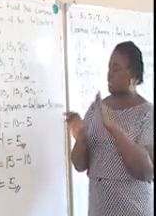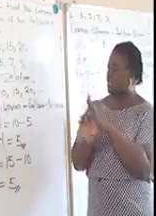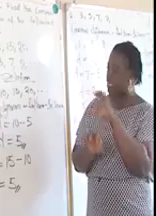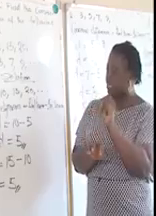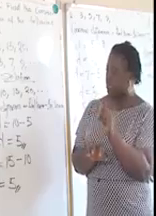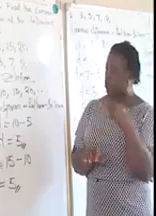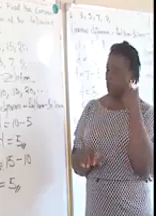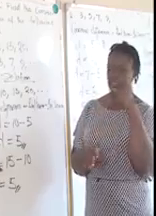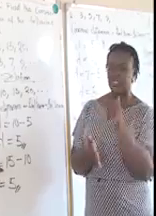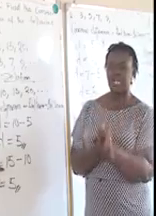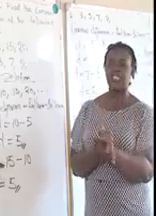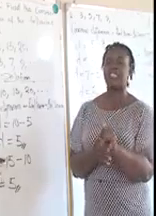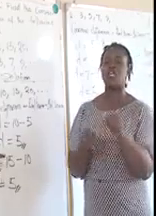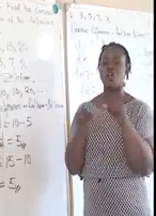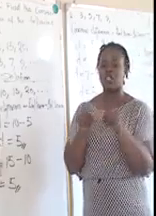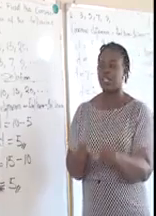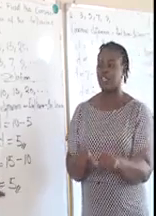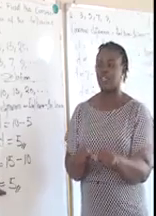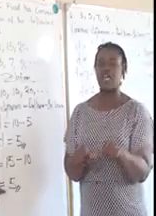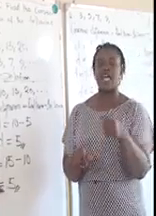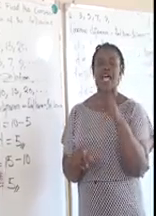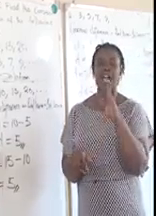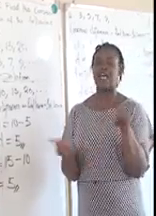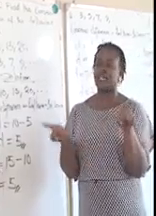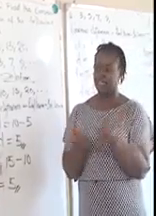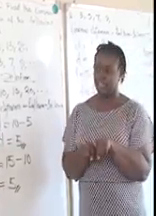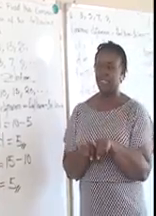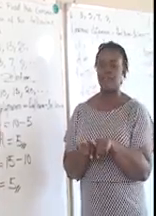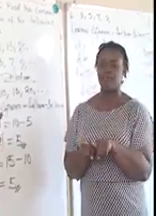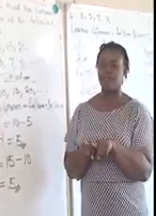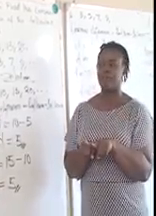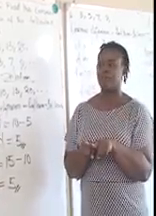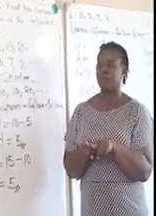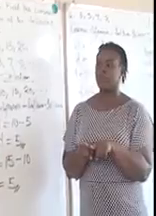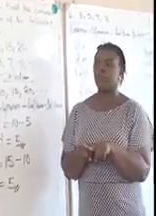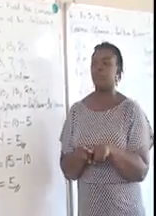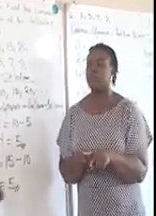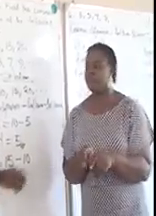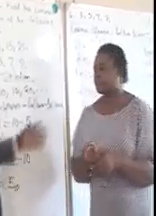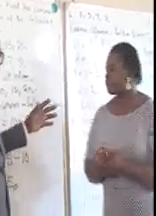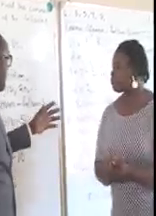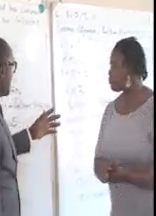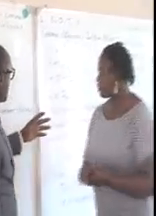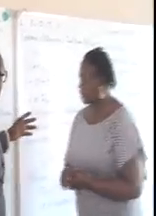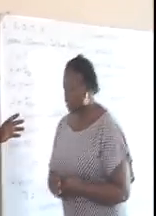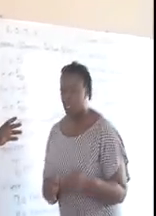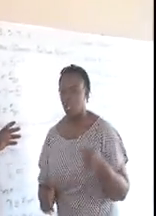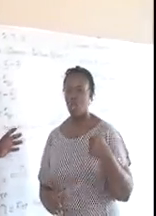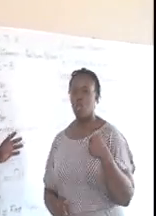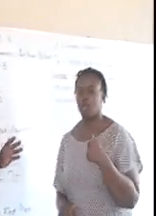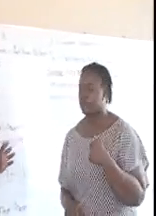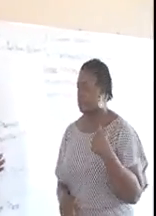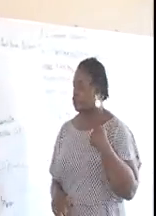that the constant value there were the same, and that makes it common difference. We quickly move on to